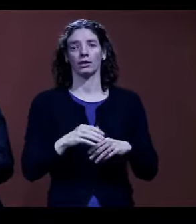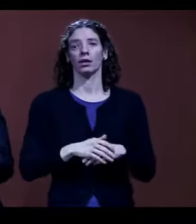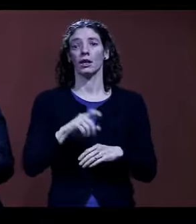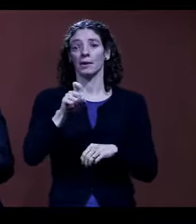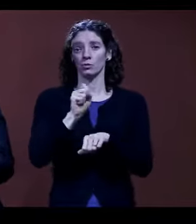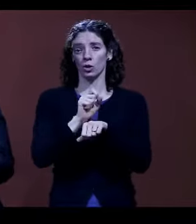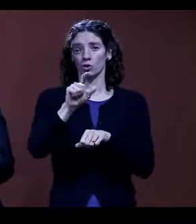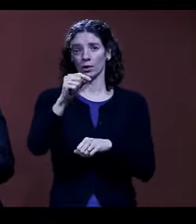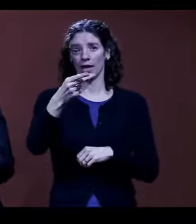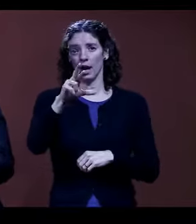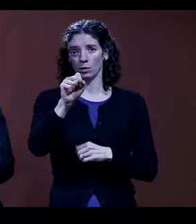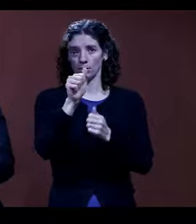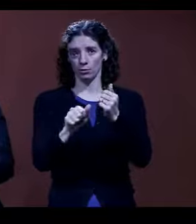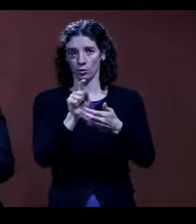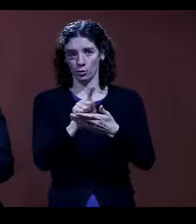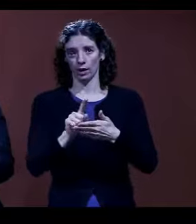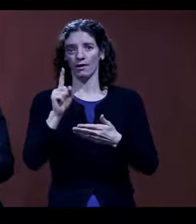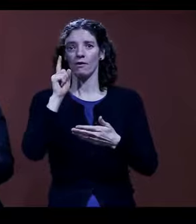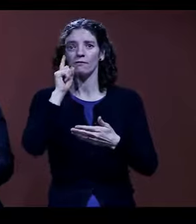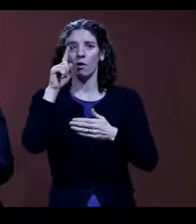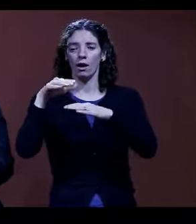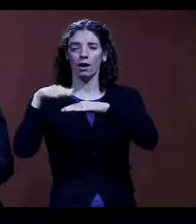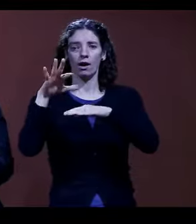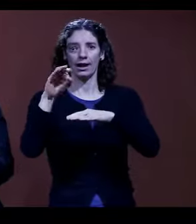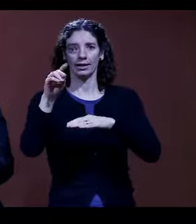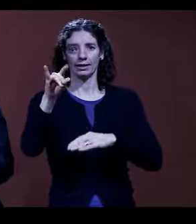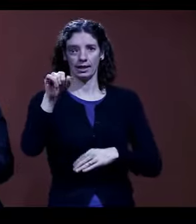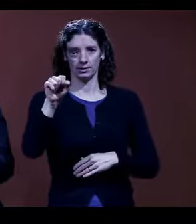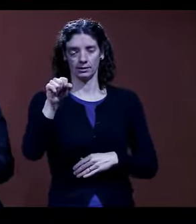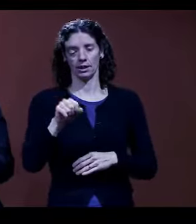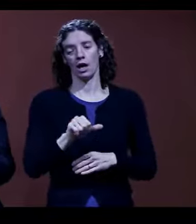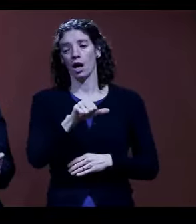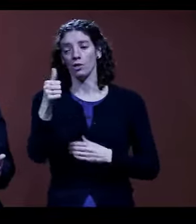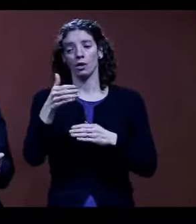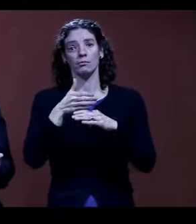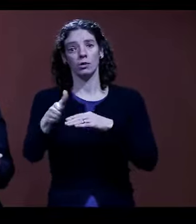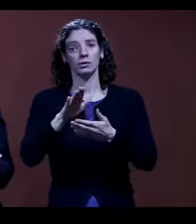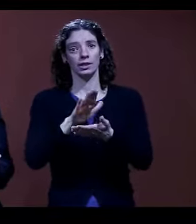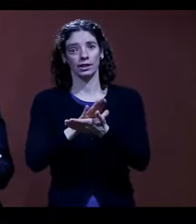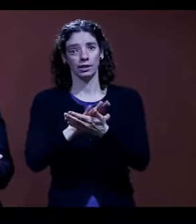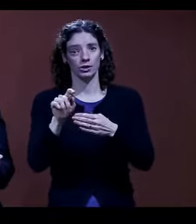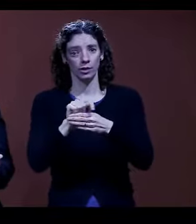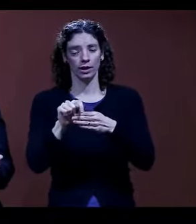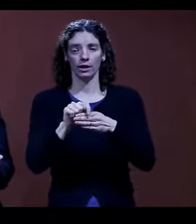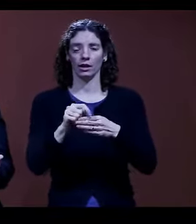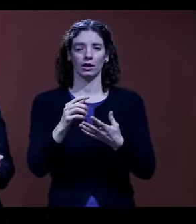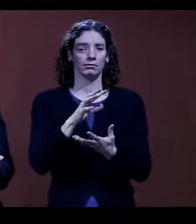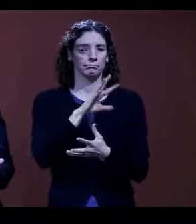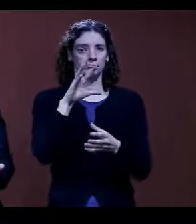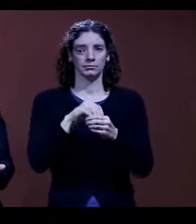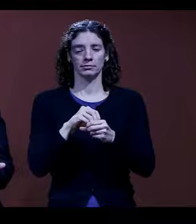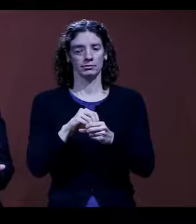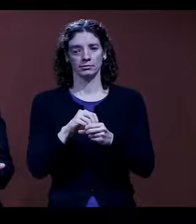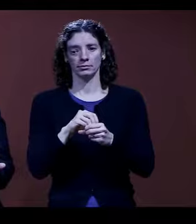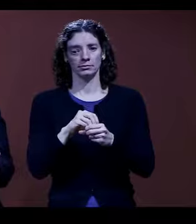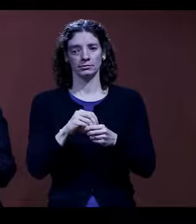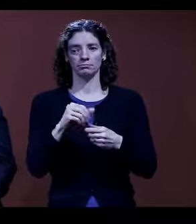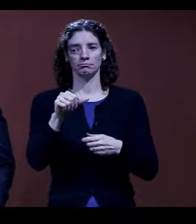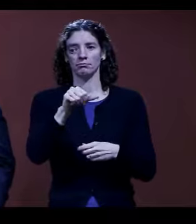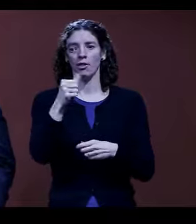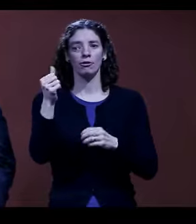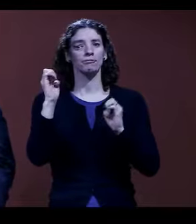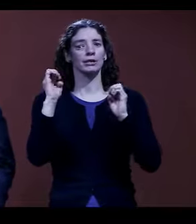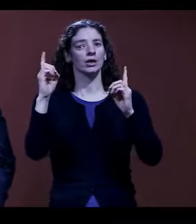90 days or more. Other post-secondary ed training consists of all the other